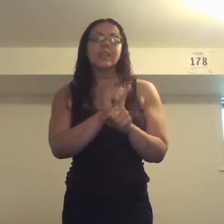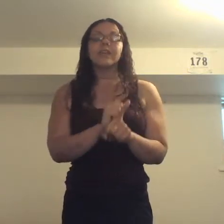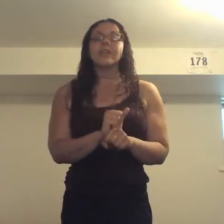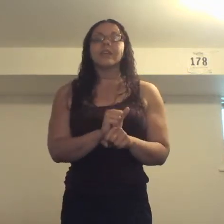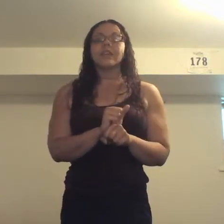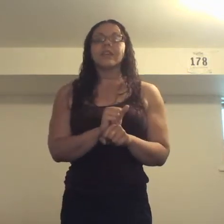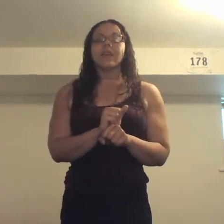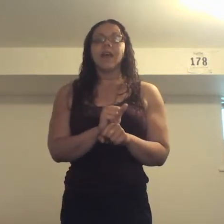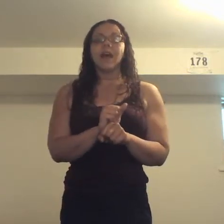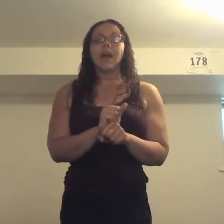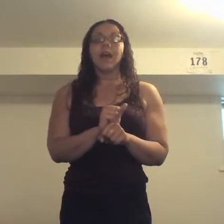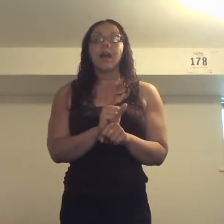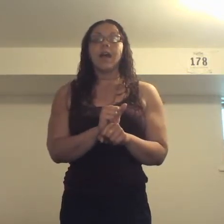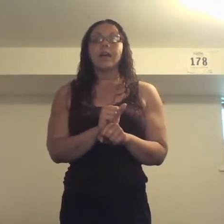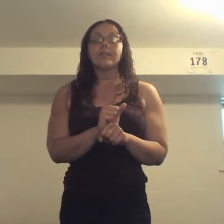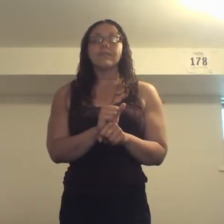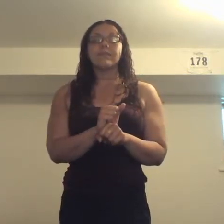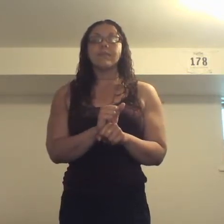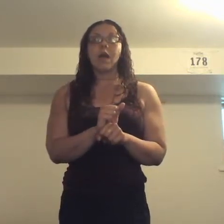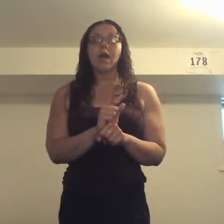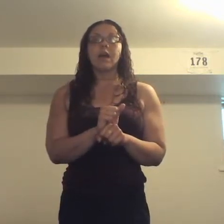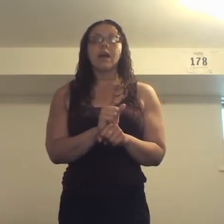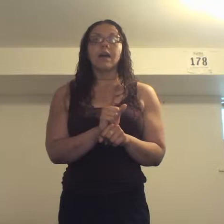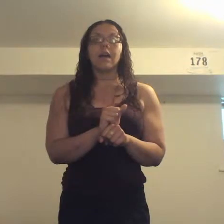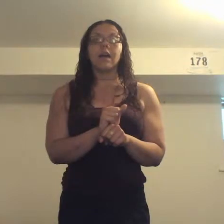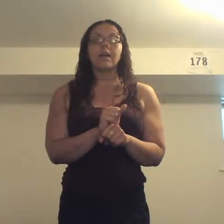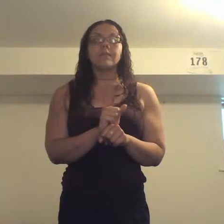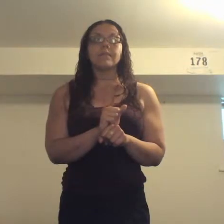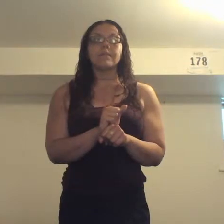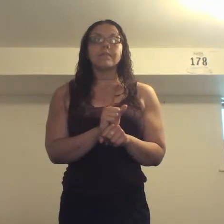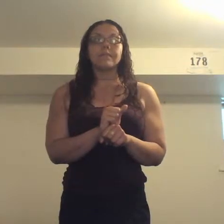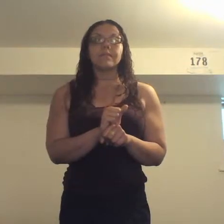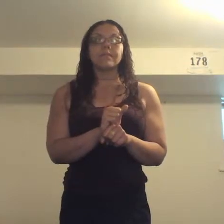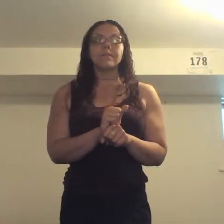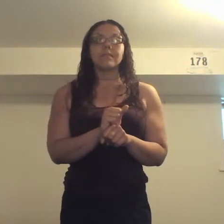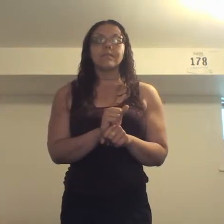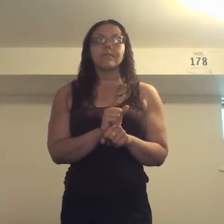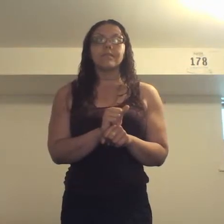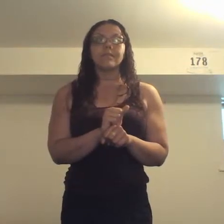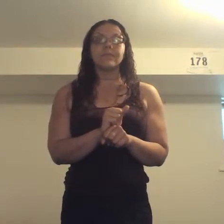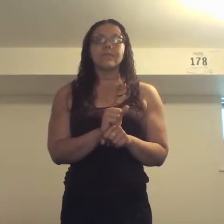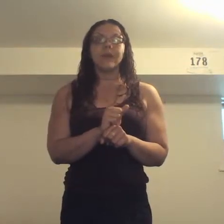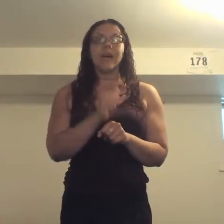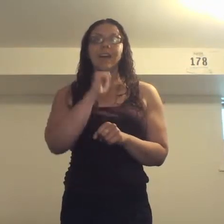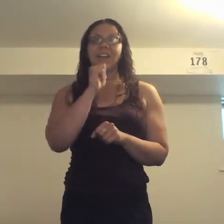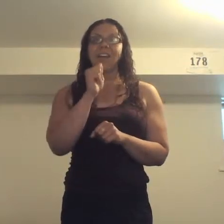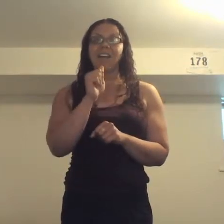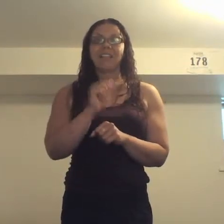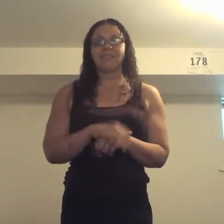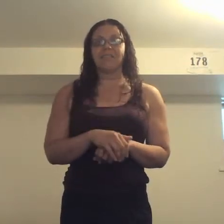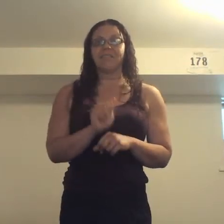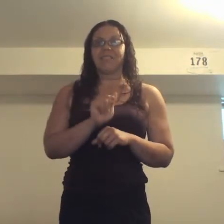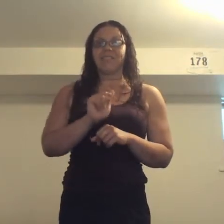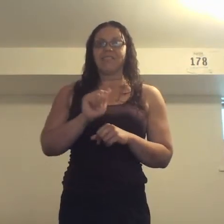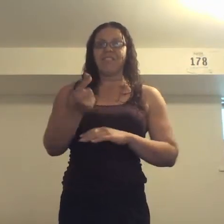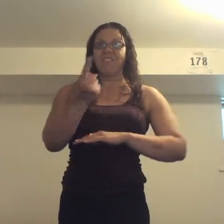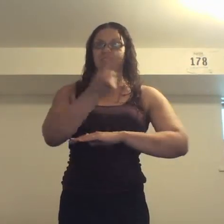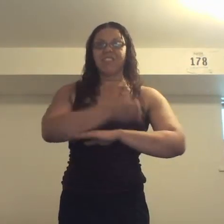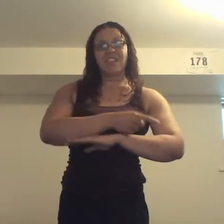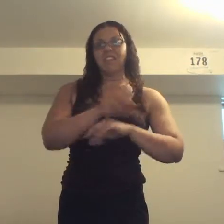So if you're planning to go into one of the more, say, an easier an entry point that